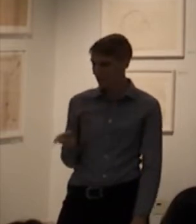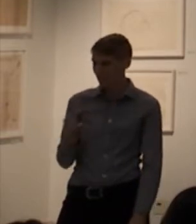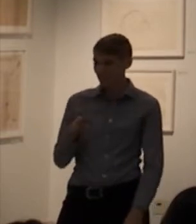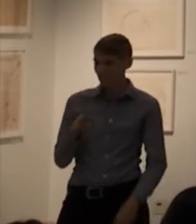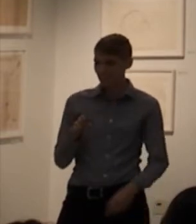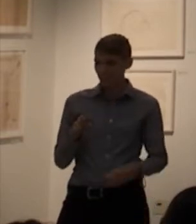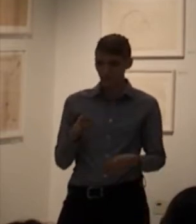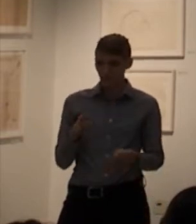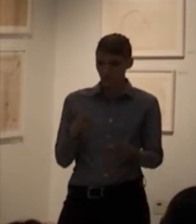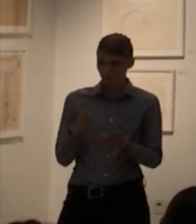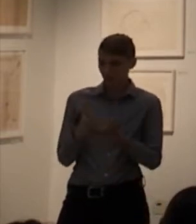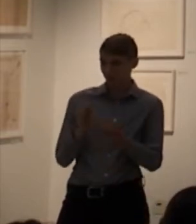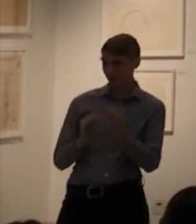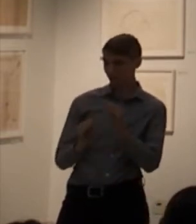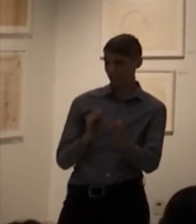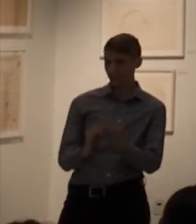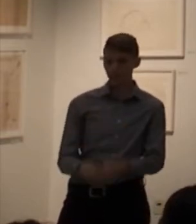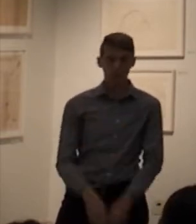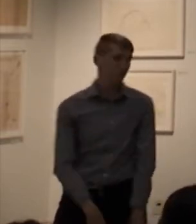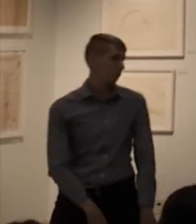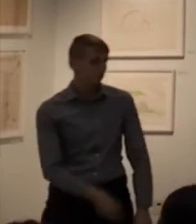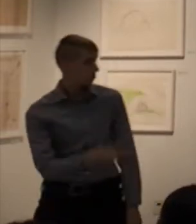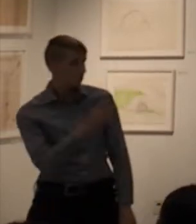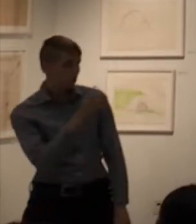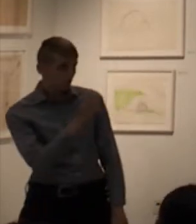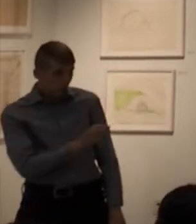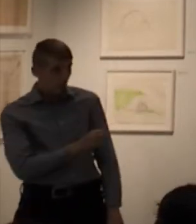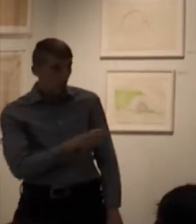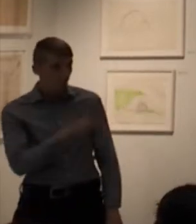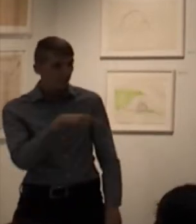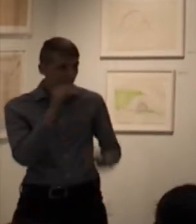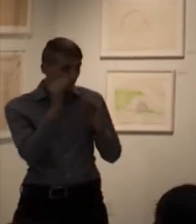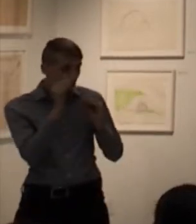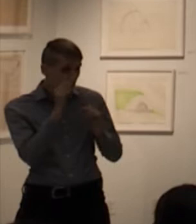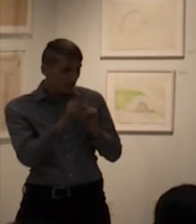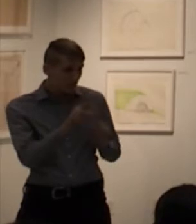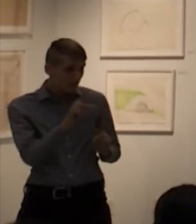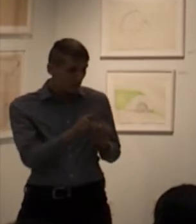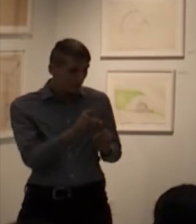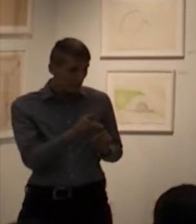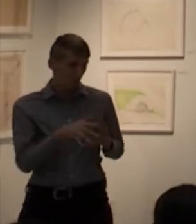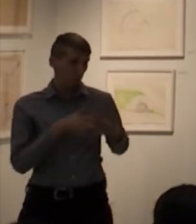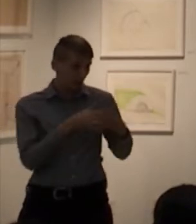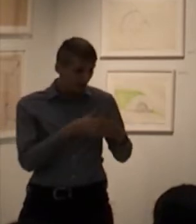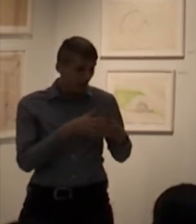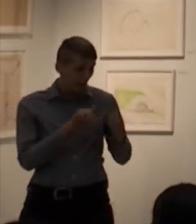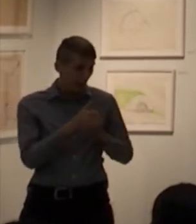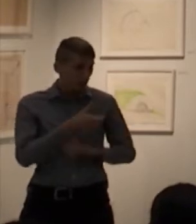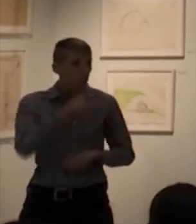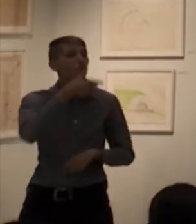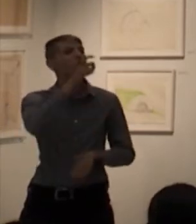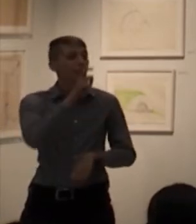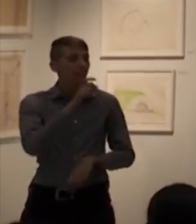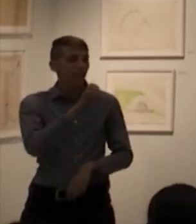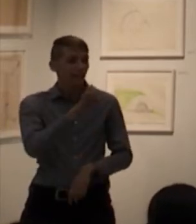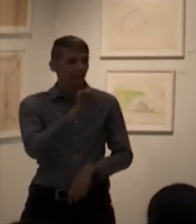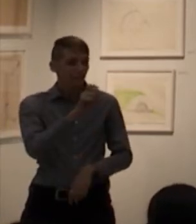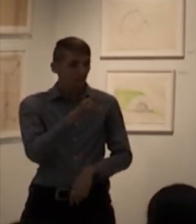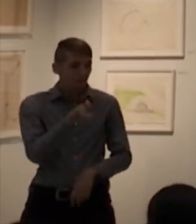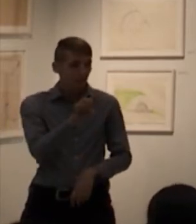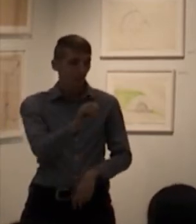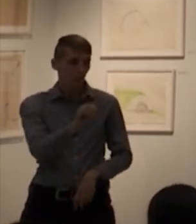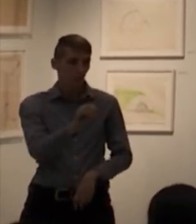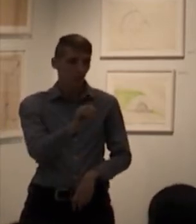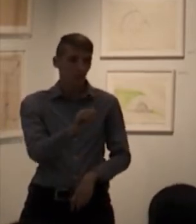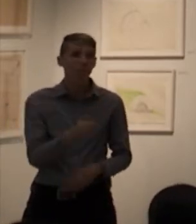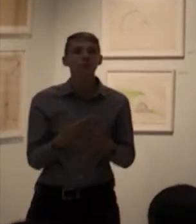And Massimo said, no, you're going to have to teach people in America how to drink espresso. This is before Starbucks came along.